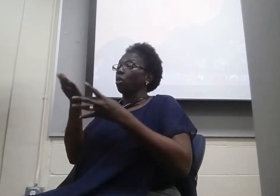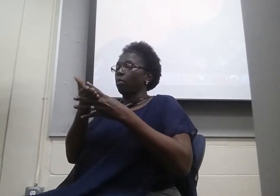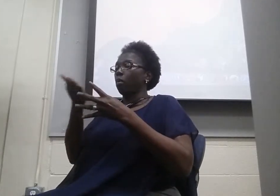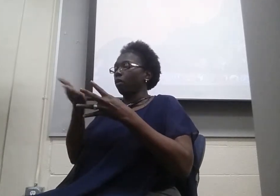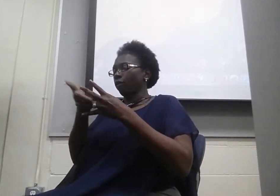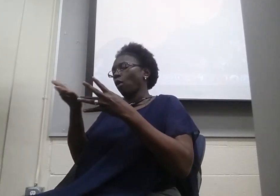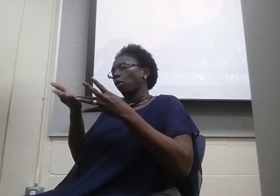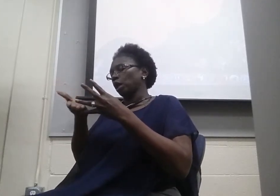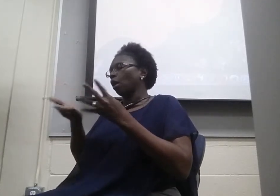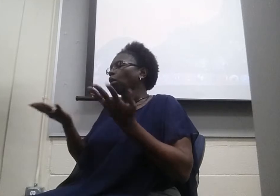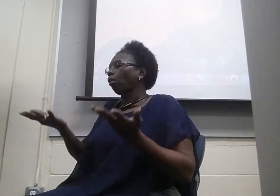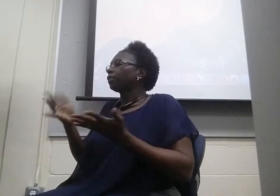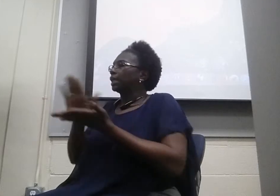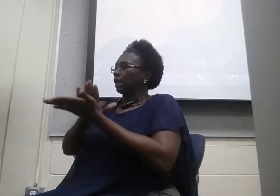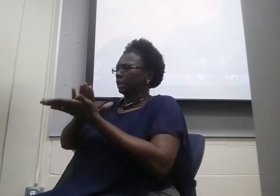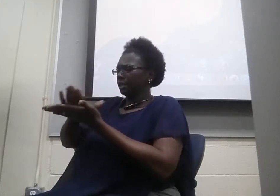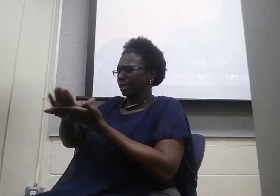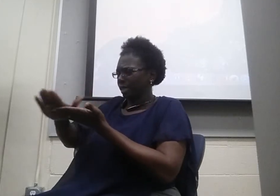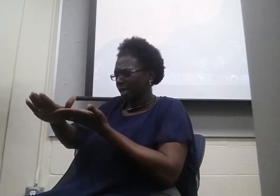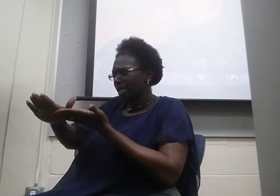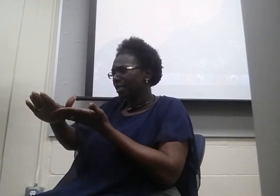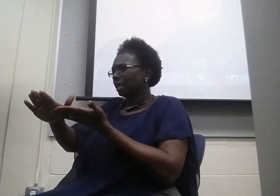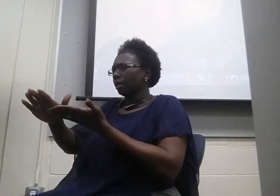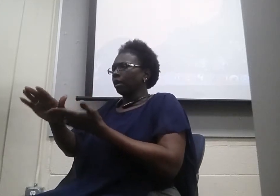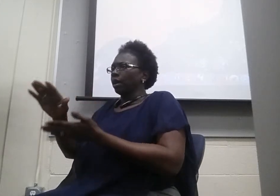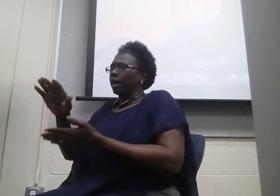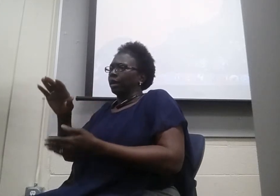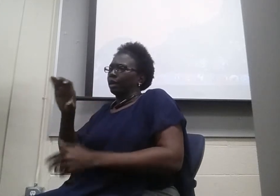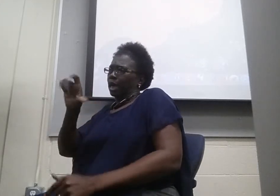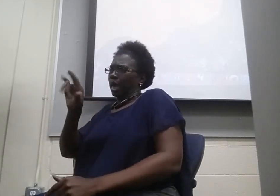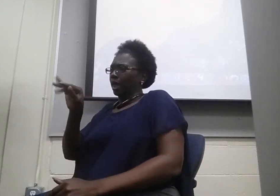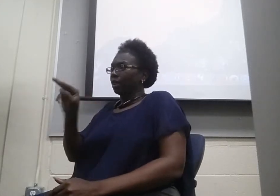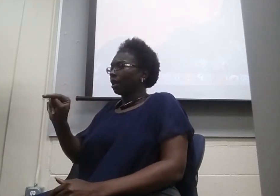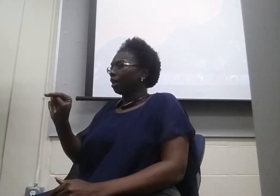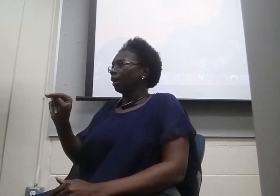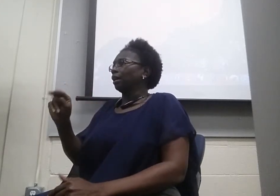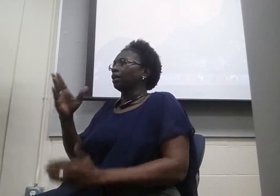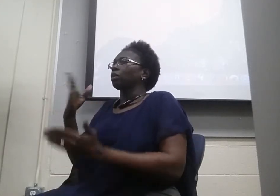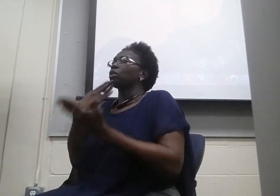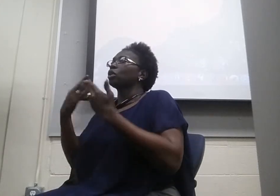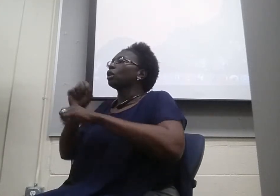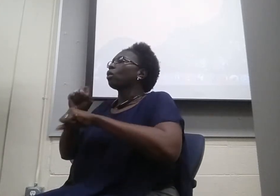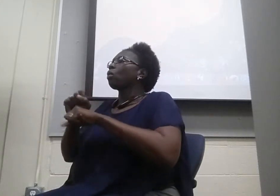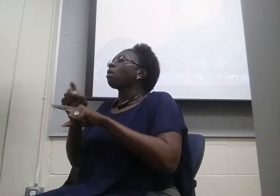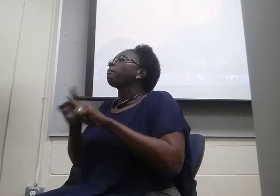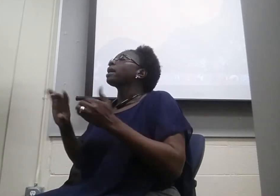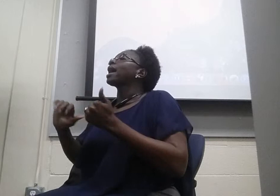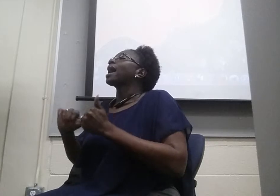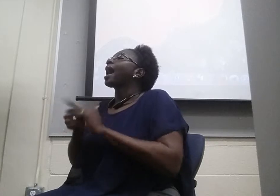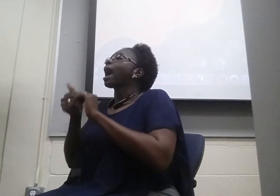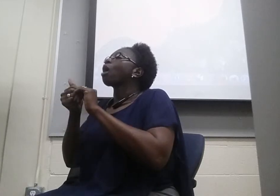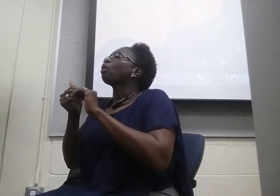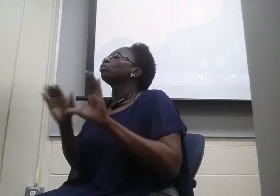very neat and clean, and you've got great work in it, that's all a given. But the way you do your work, and that,